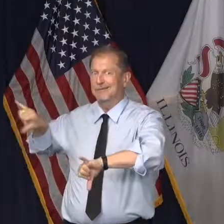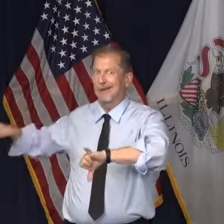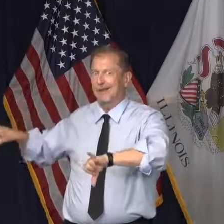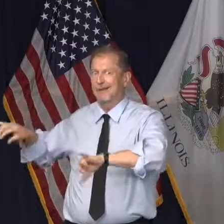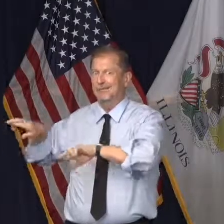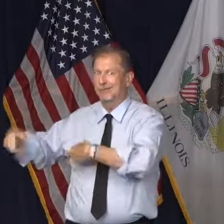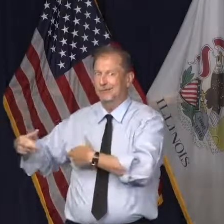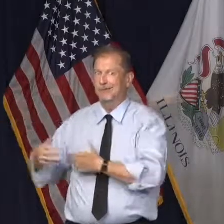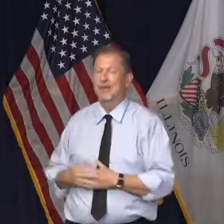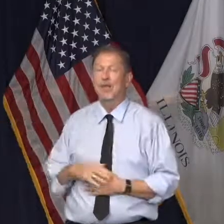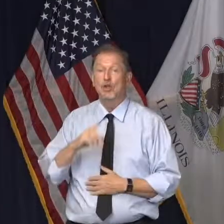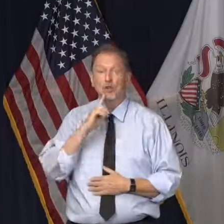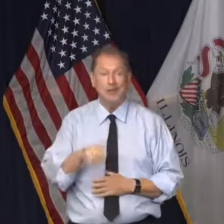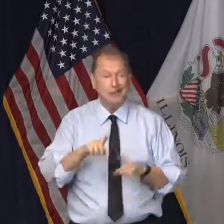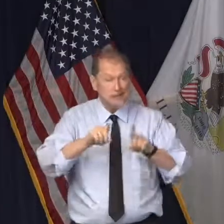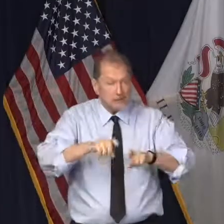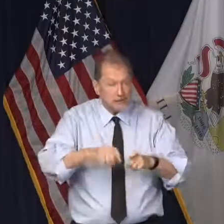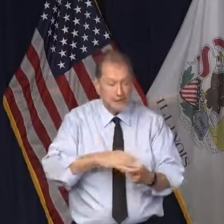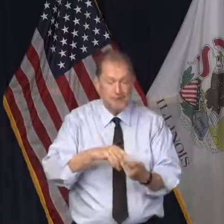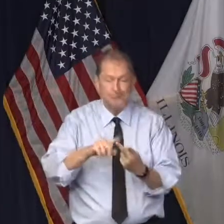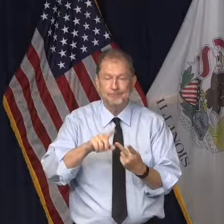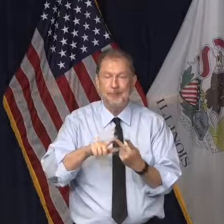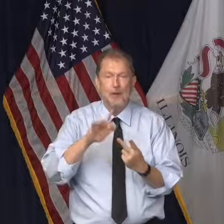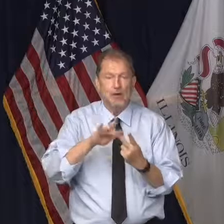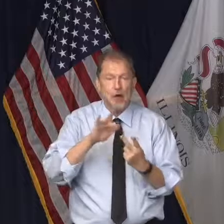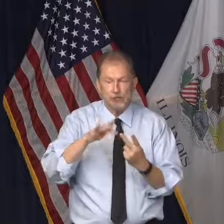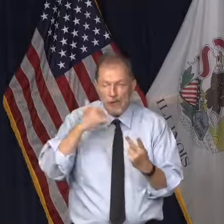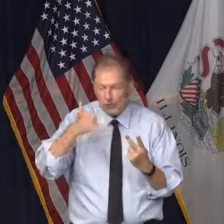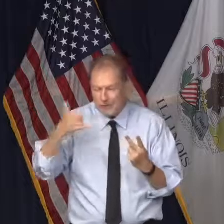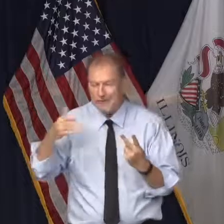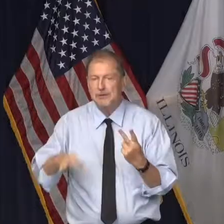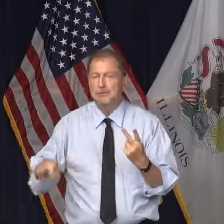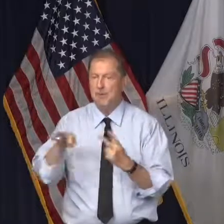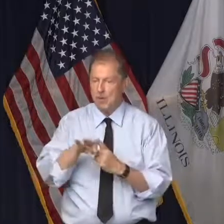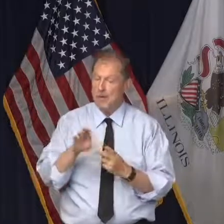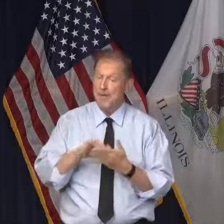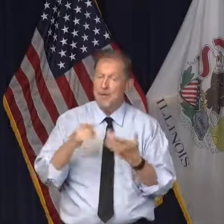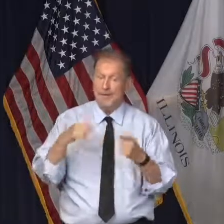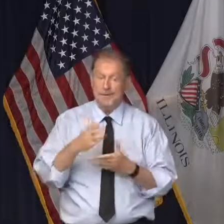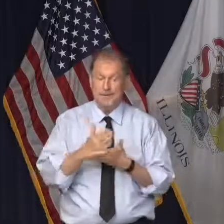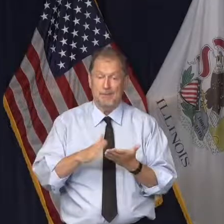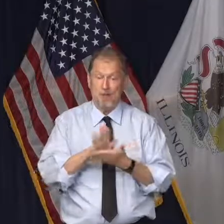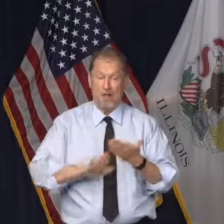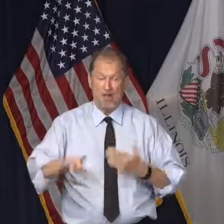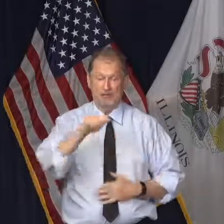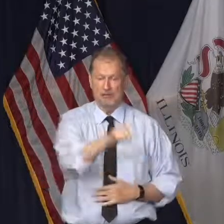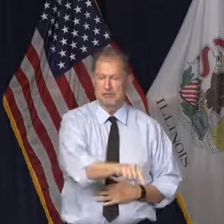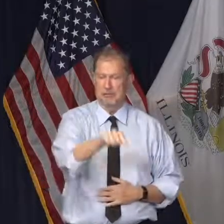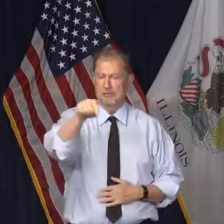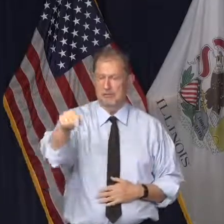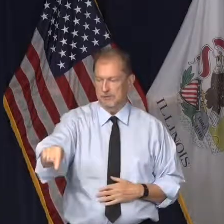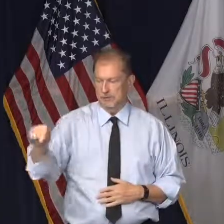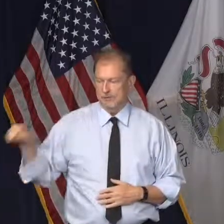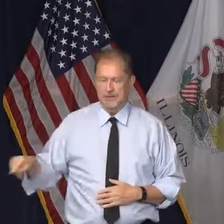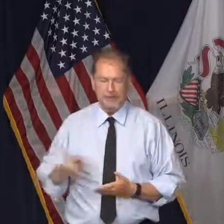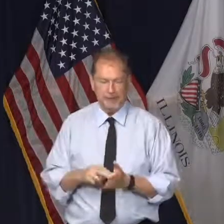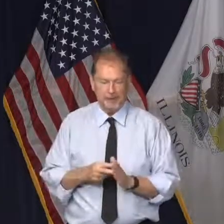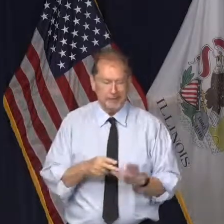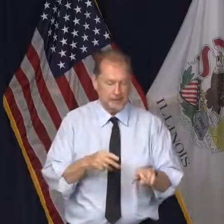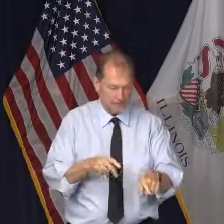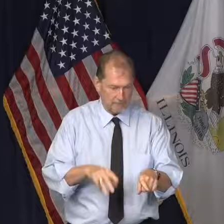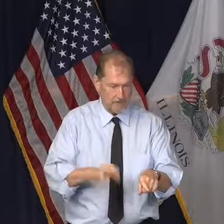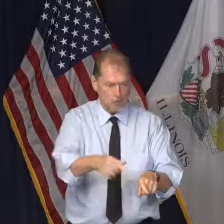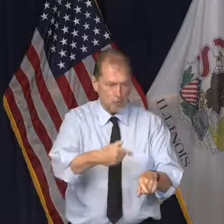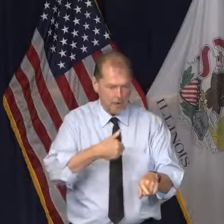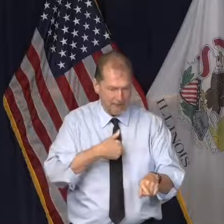really all of wherever you see an outbreak. And that's what's happened on some of these campuses. You want to make sure that people are quarantined, you want to make sure